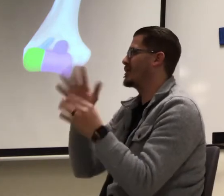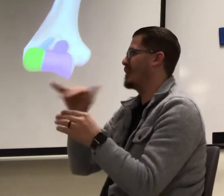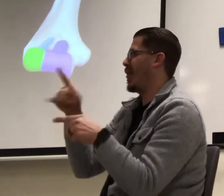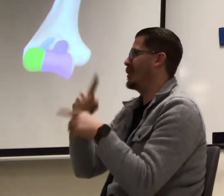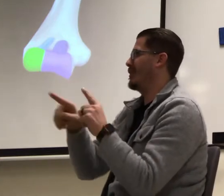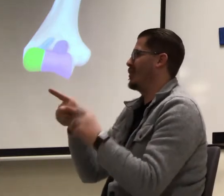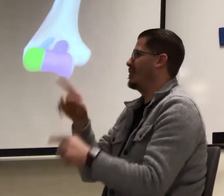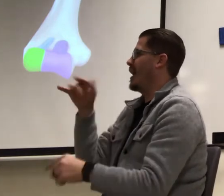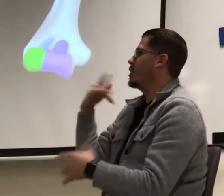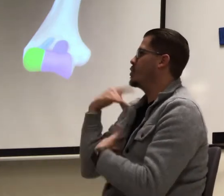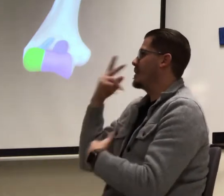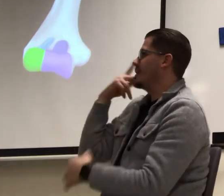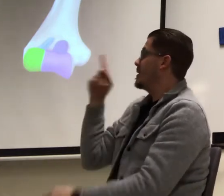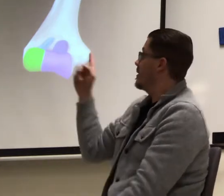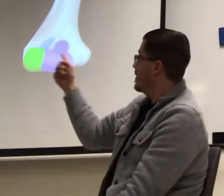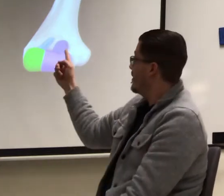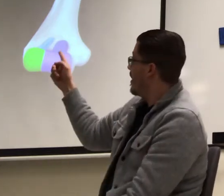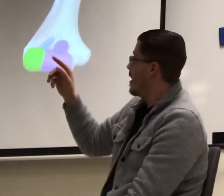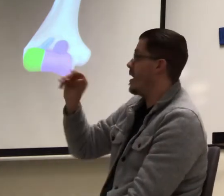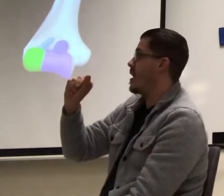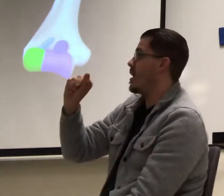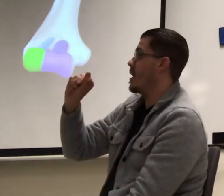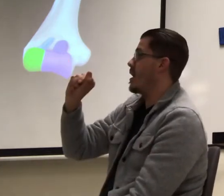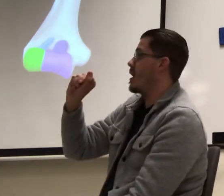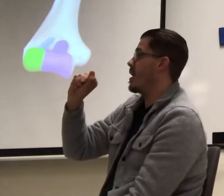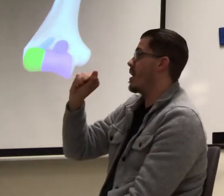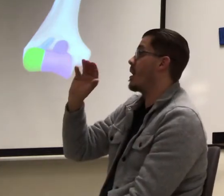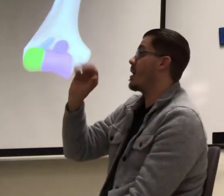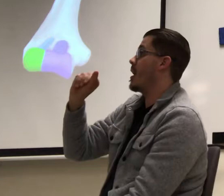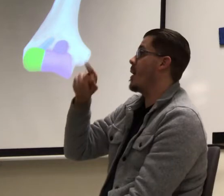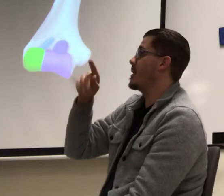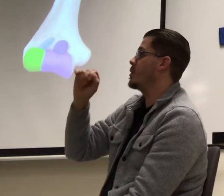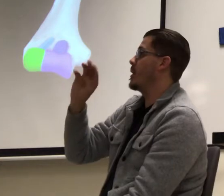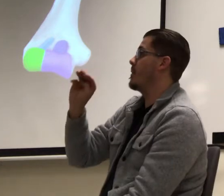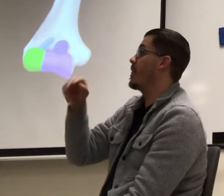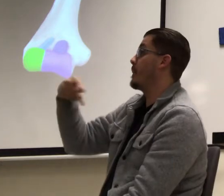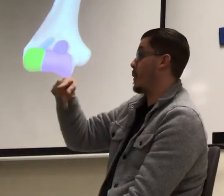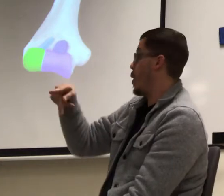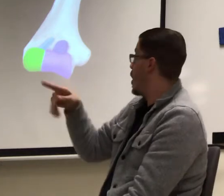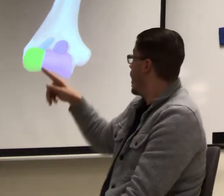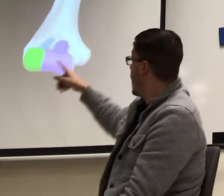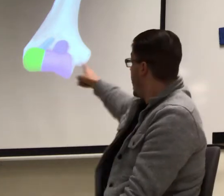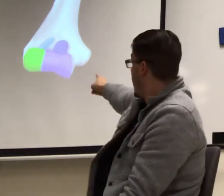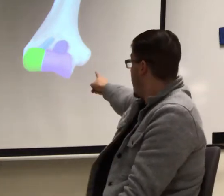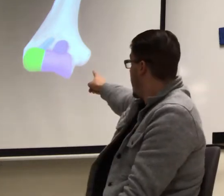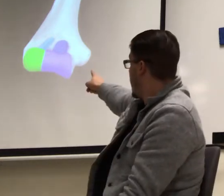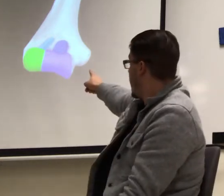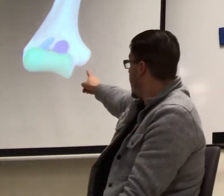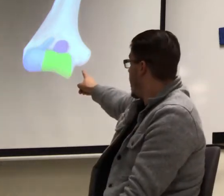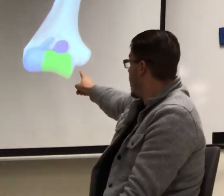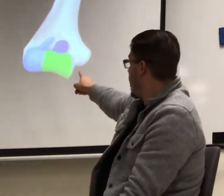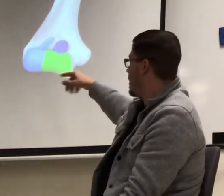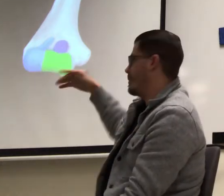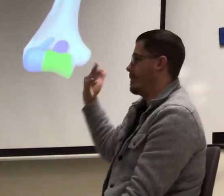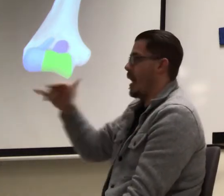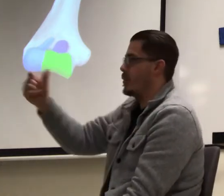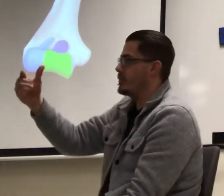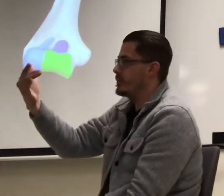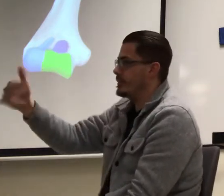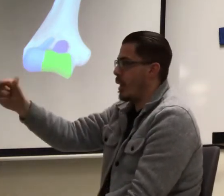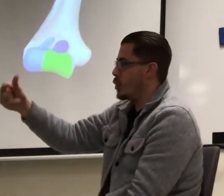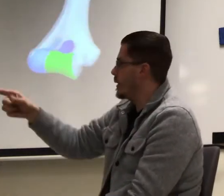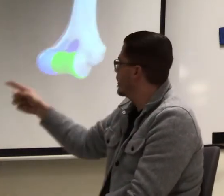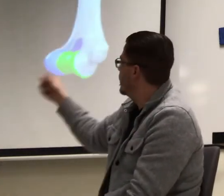I usually see, capitulum. The other one right next to it in purple, I'll just highlight it there in green. That's